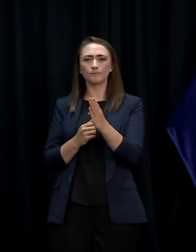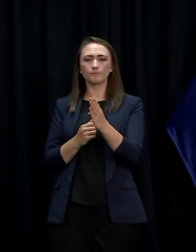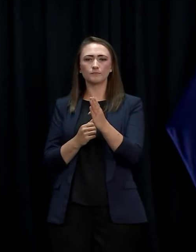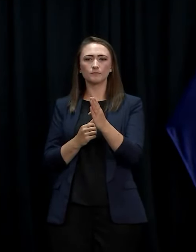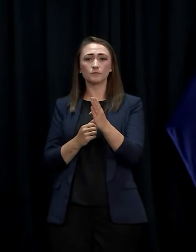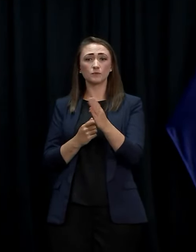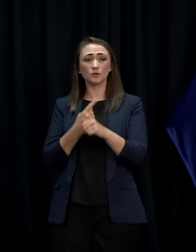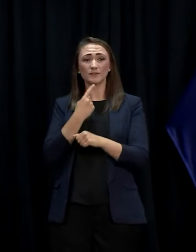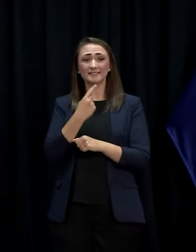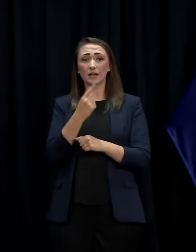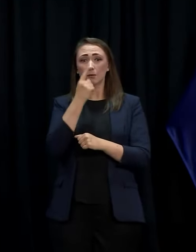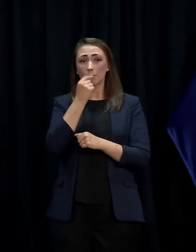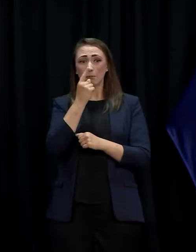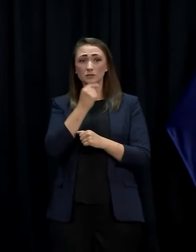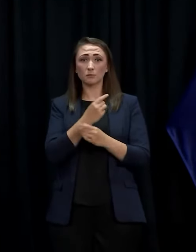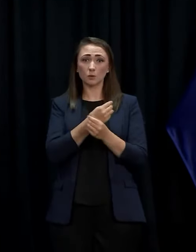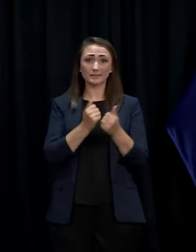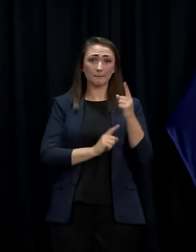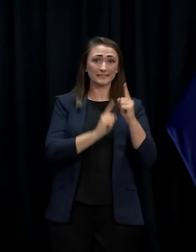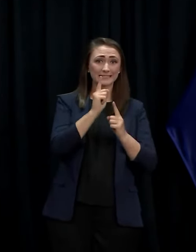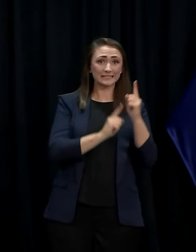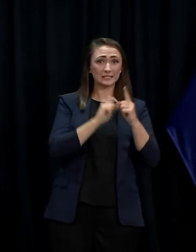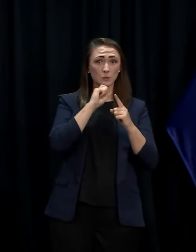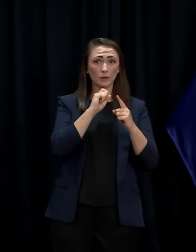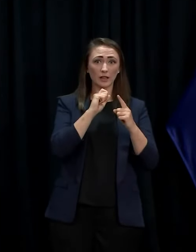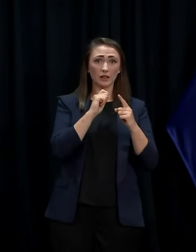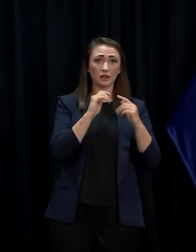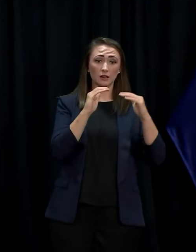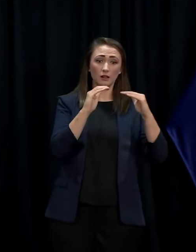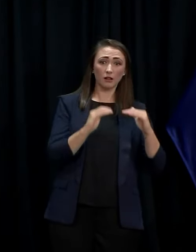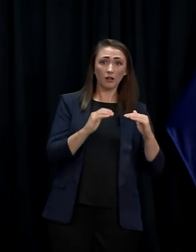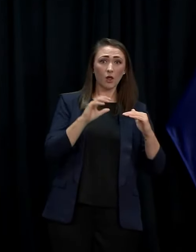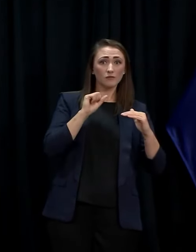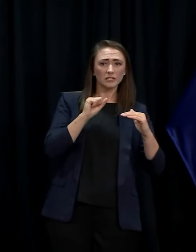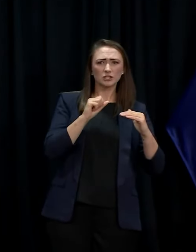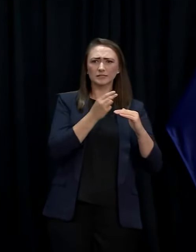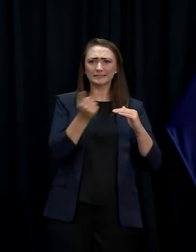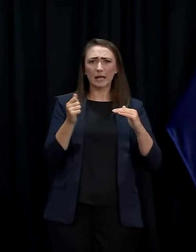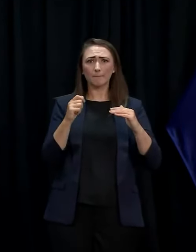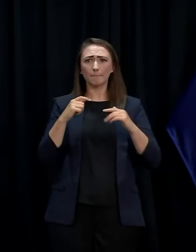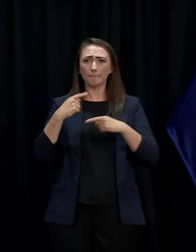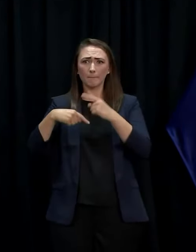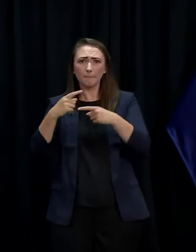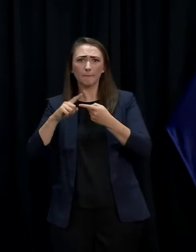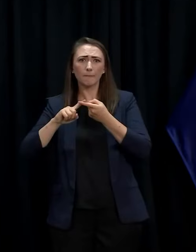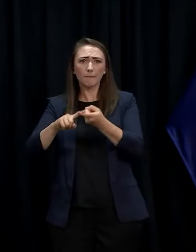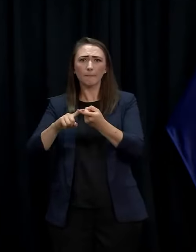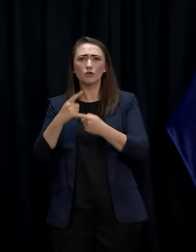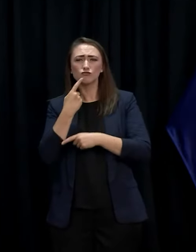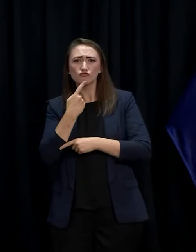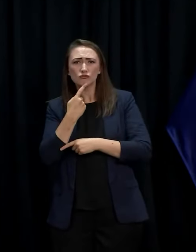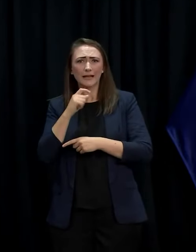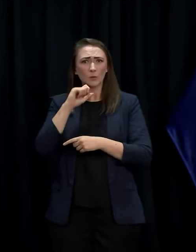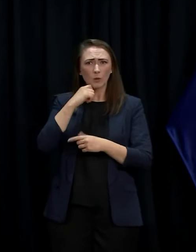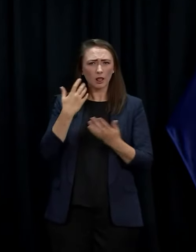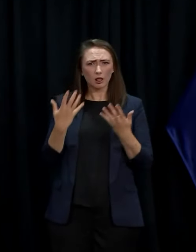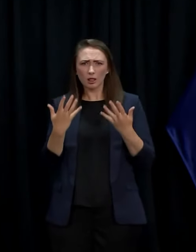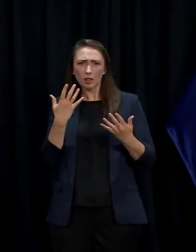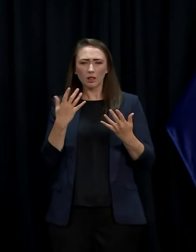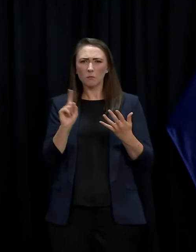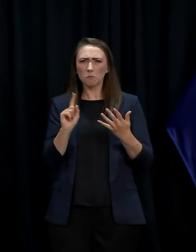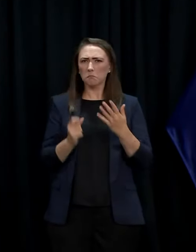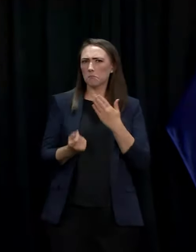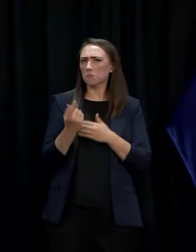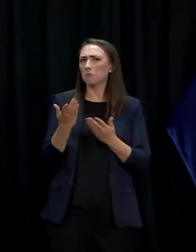different times to others. So given the fact that Auckland's past its peak, is it more likely that they're going to be moving into orange? Look, I don't want to get ahead of that